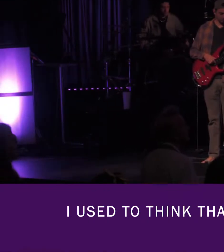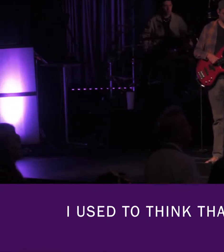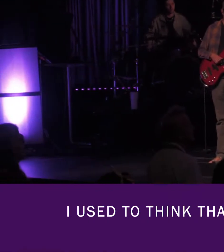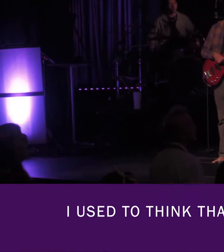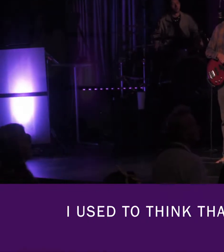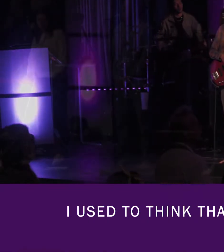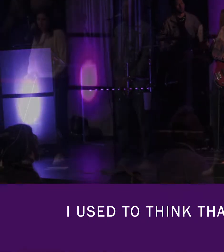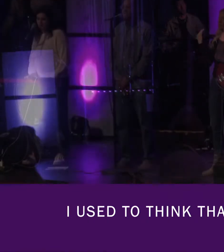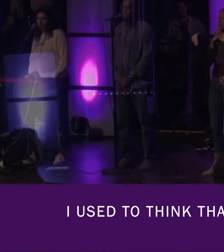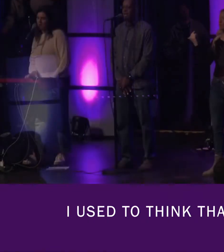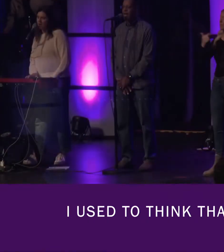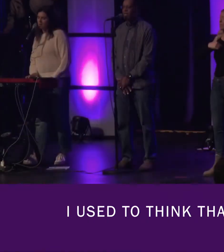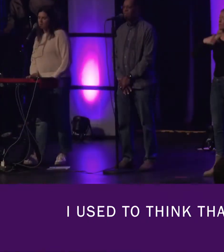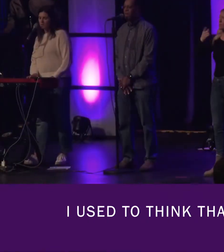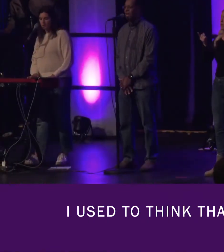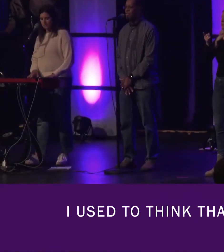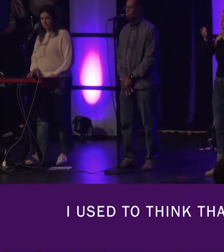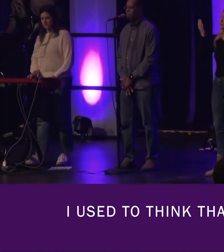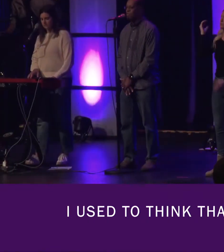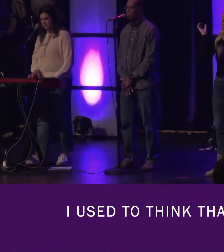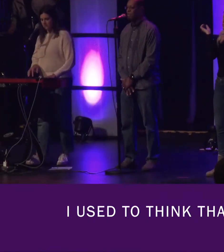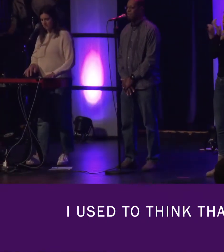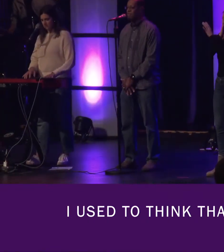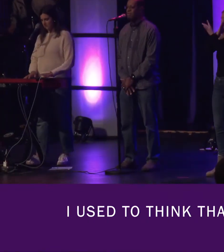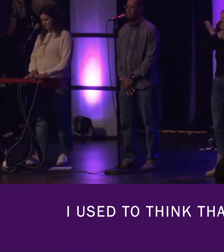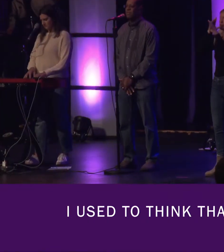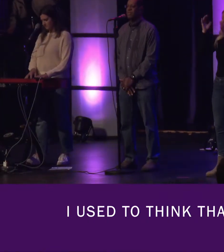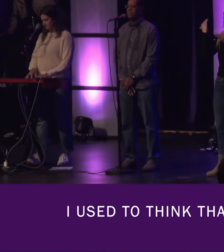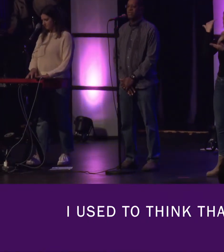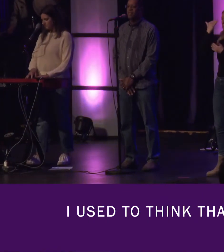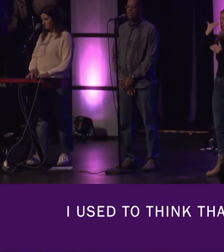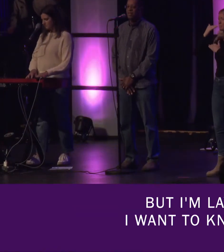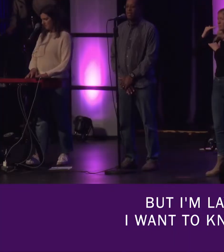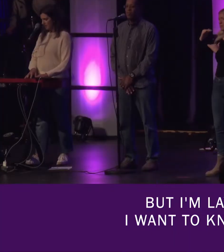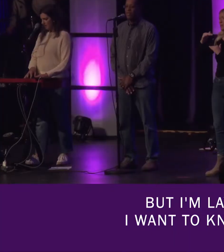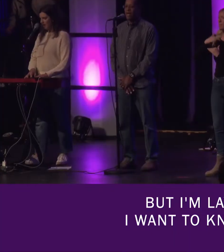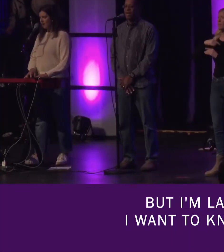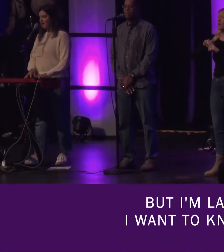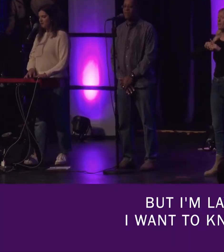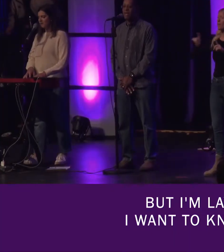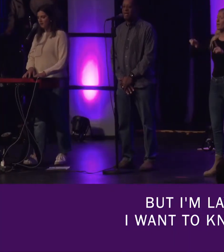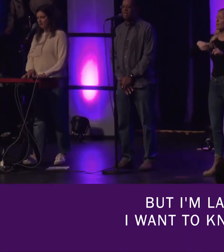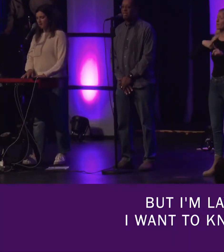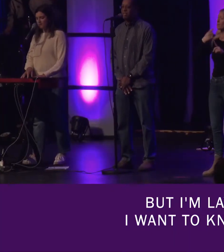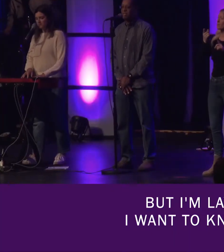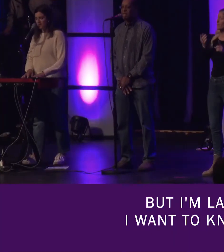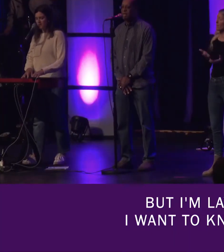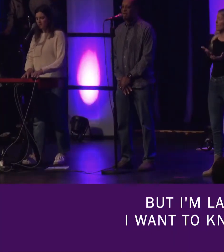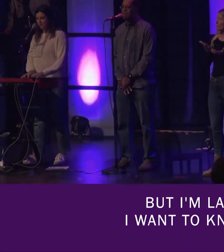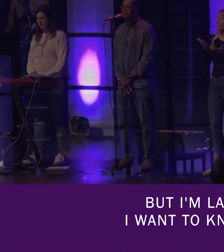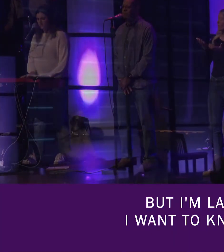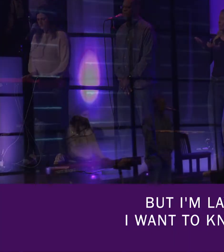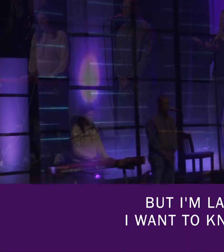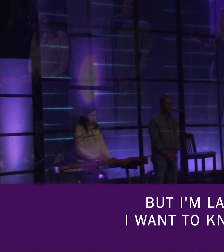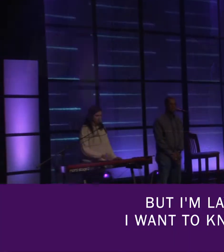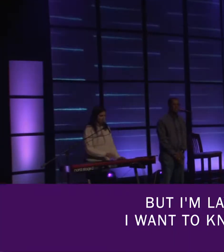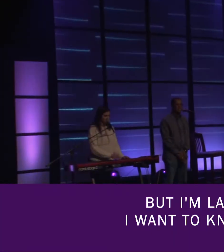think that I could box you in, but I'm laying